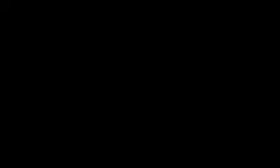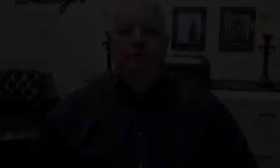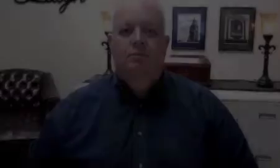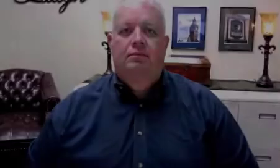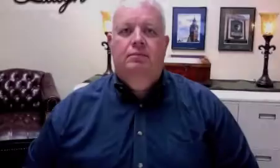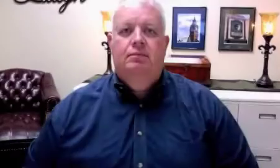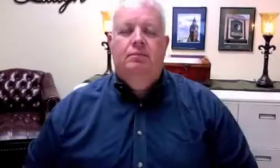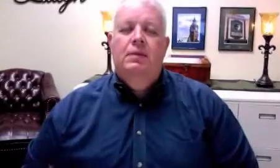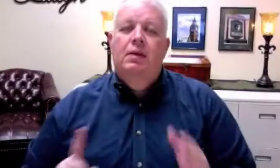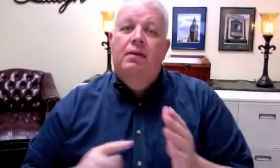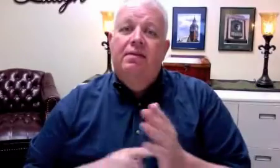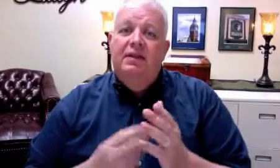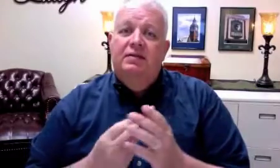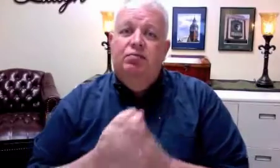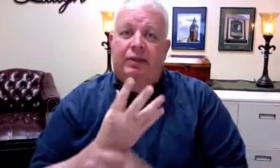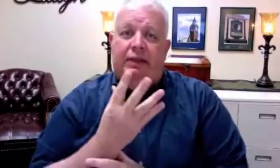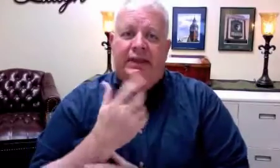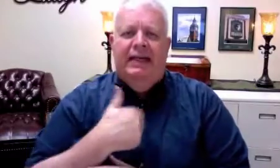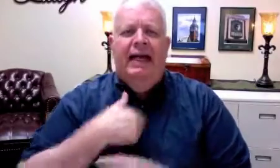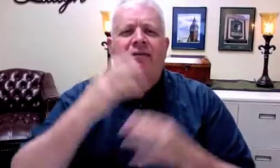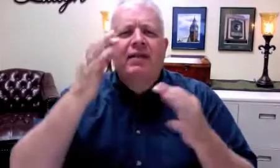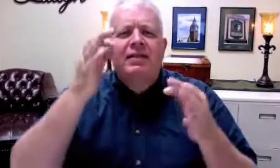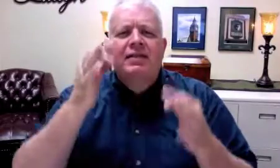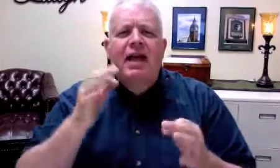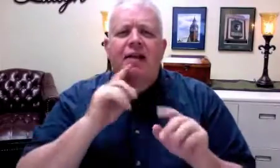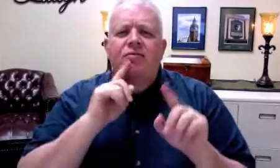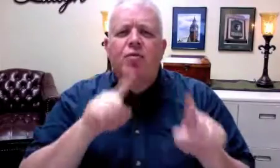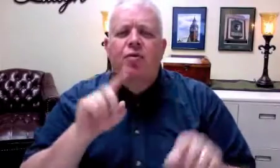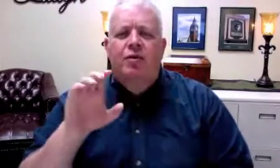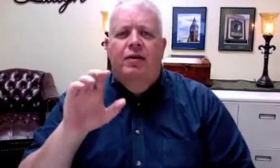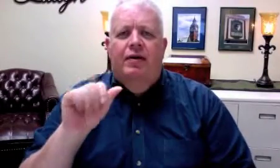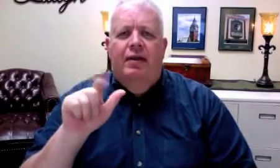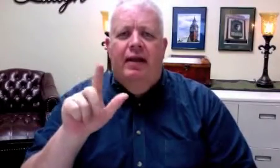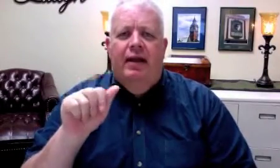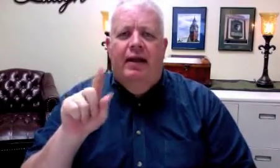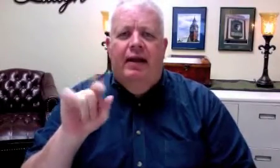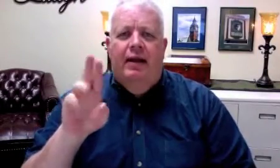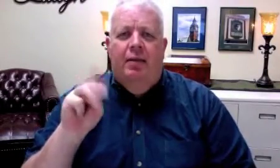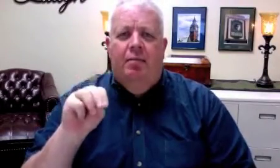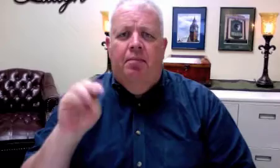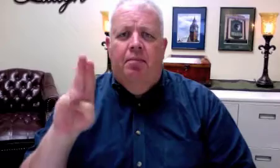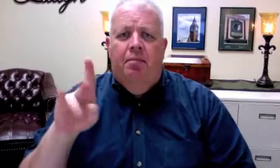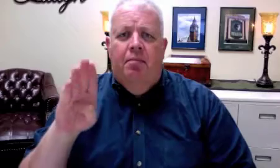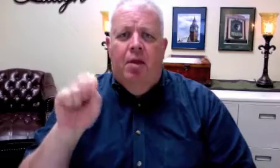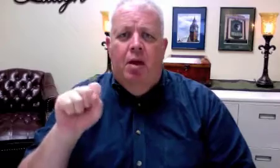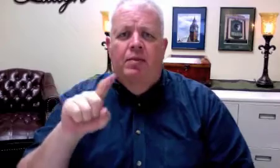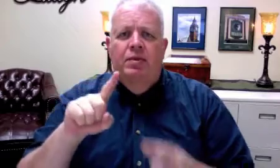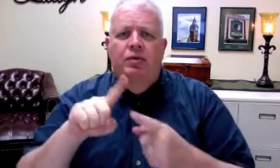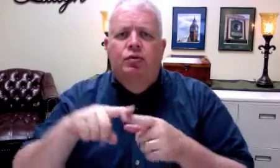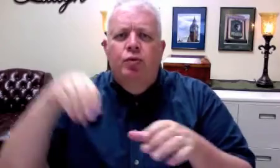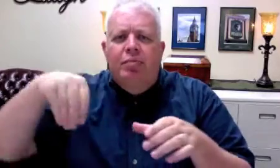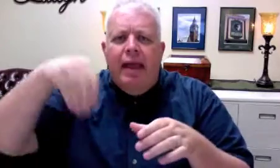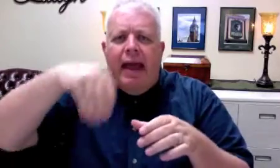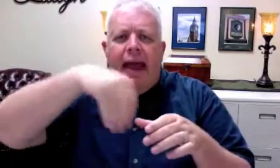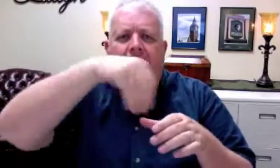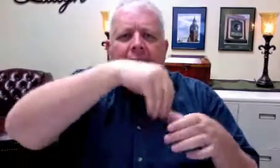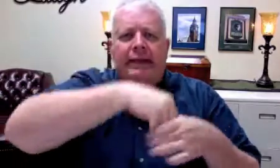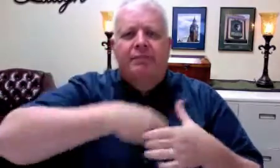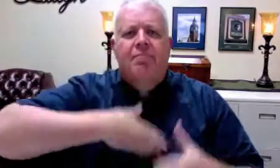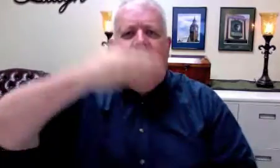This spring, I have decided to order caladium bulbs to plant in my front yard. This